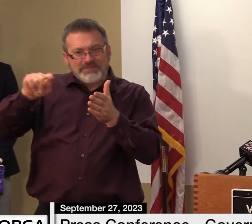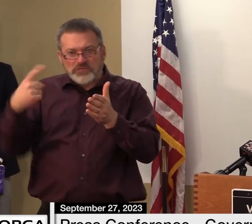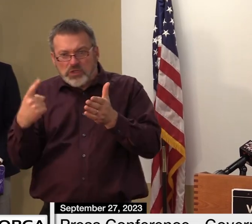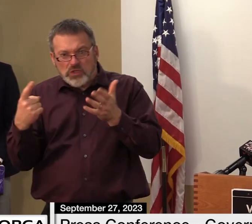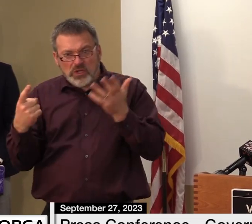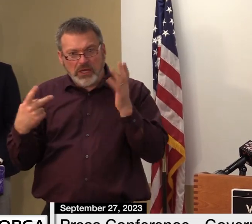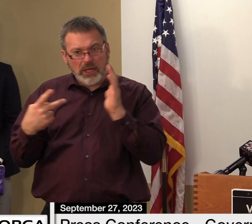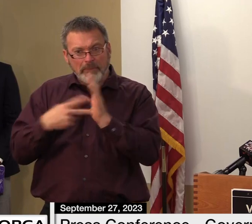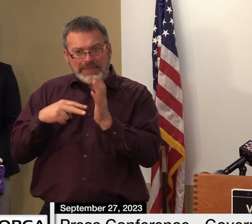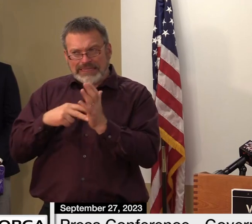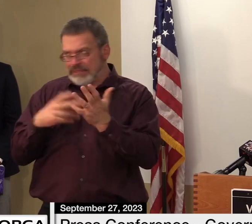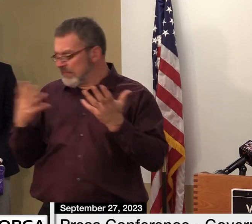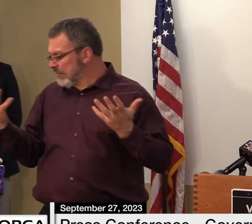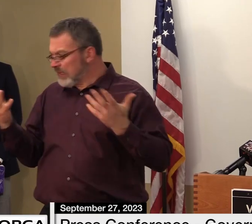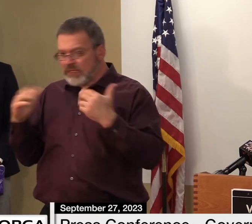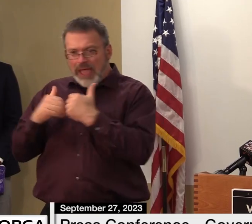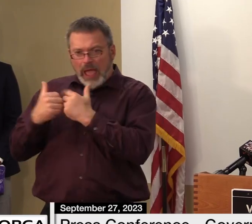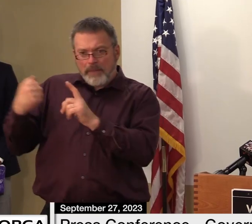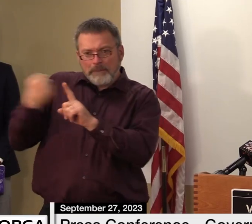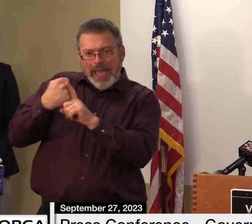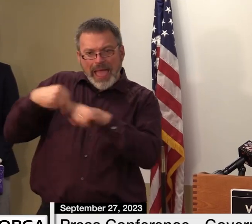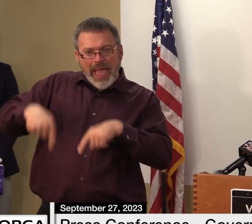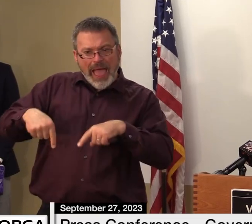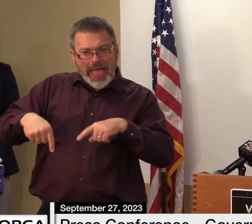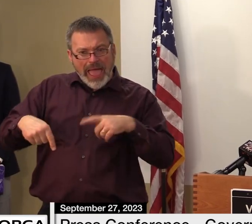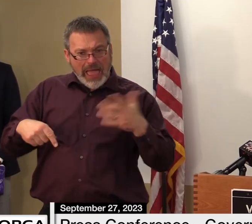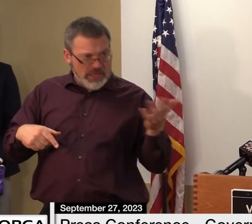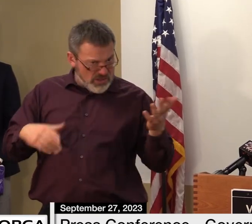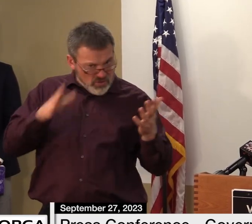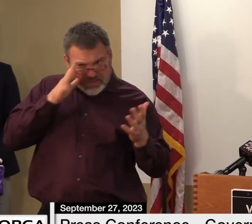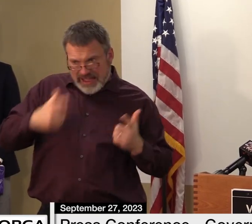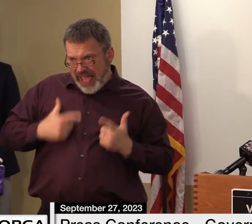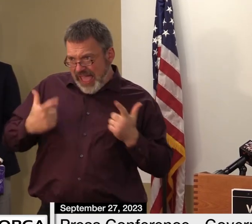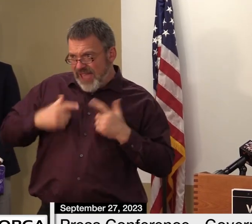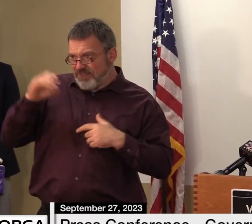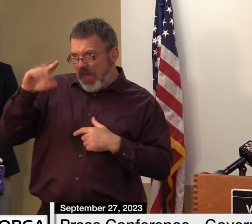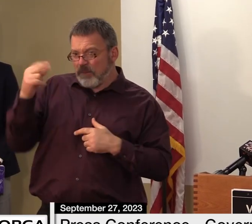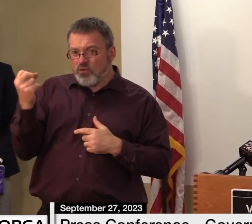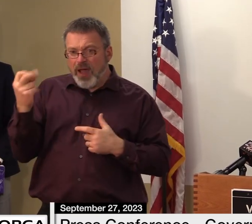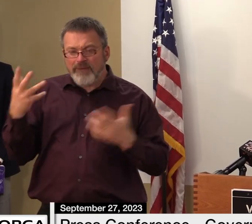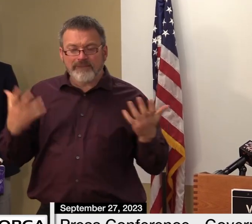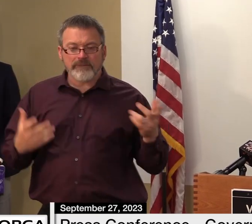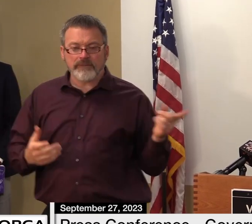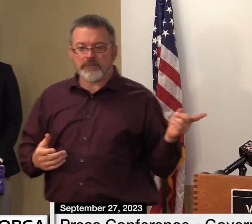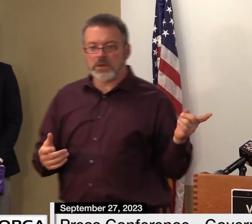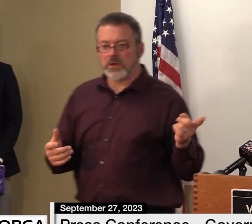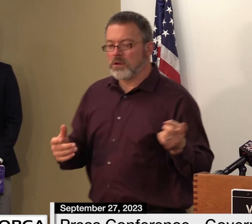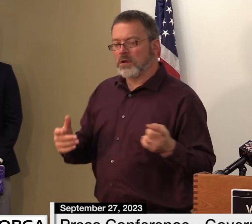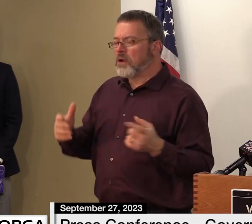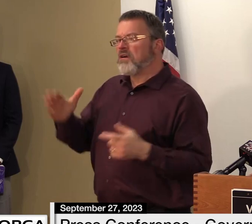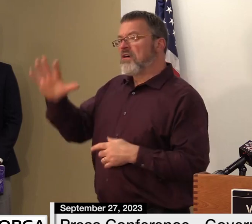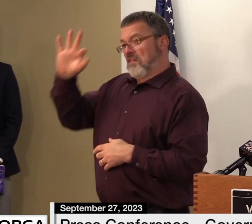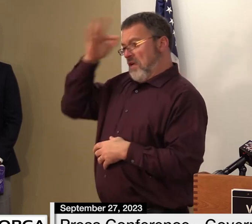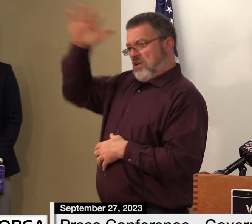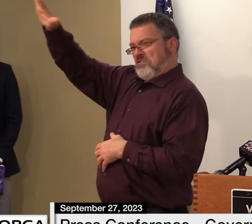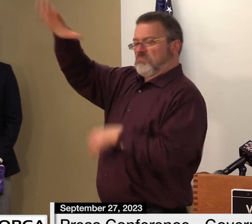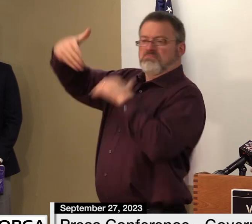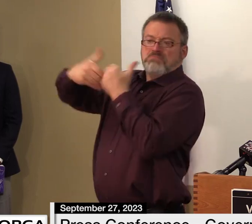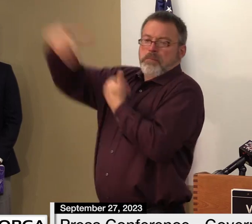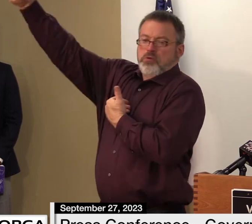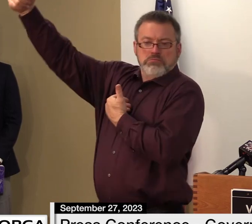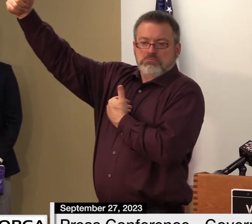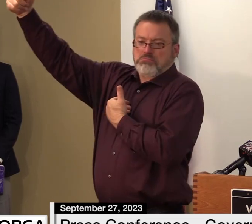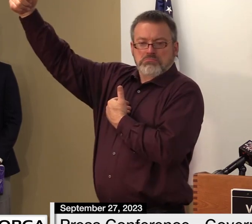once again, or do you think October 12th is it? Well, regardless of whether they shut down or not, we are considering extending it,